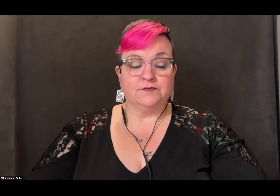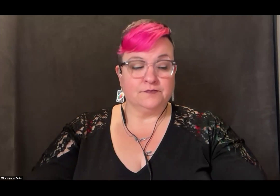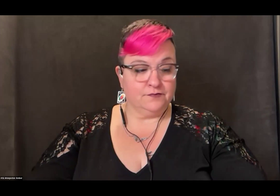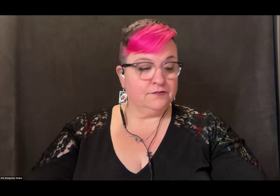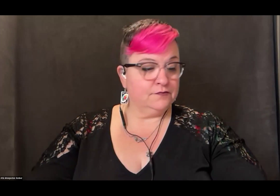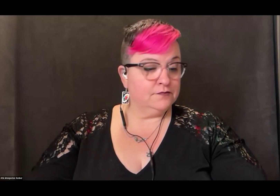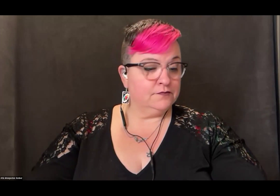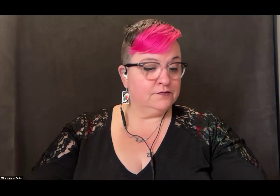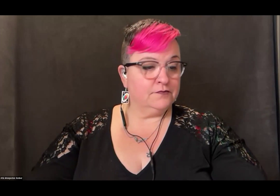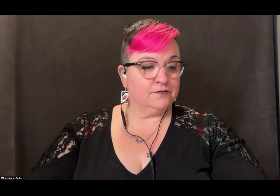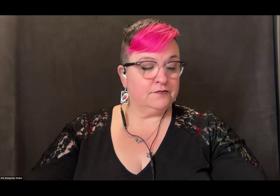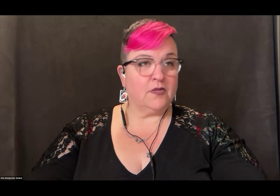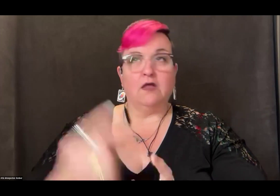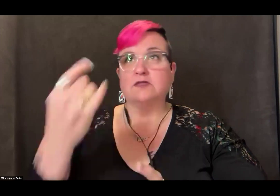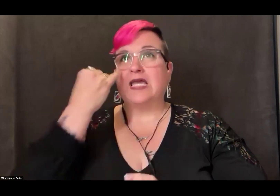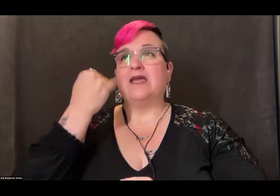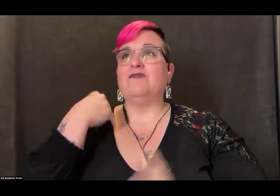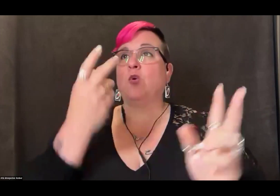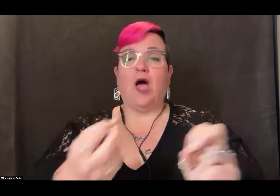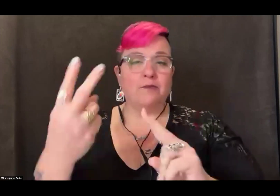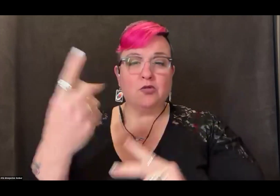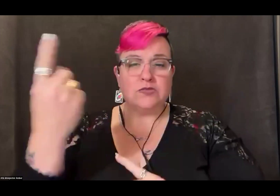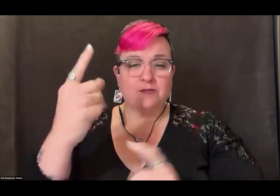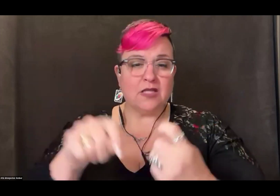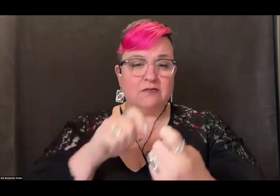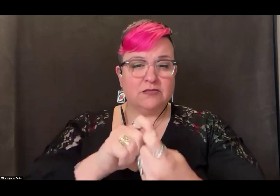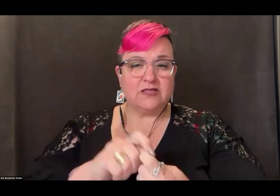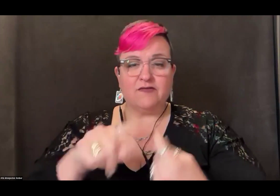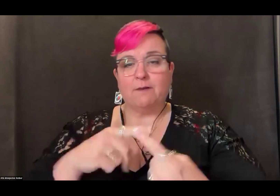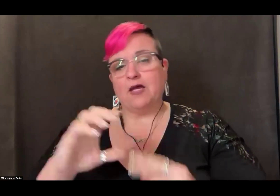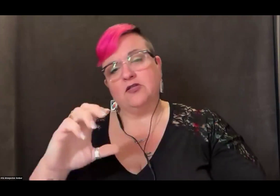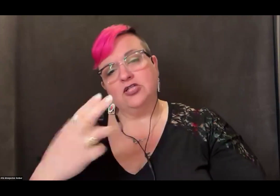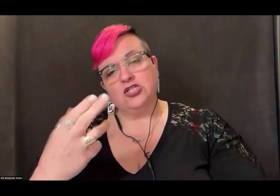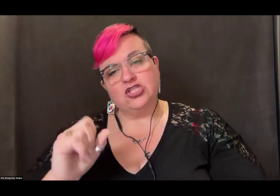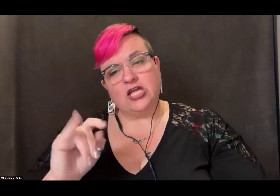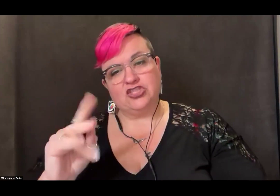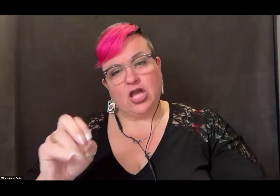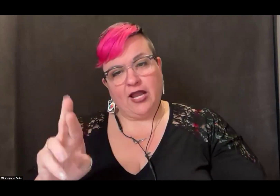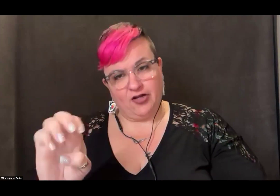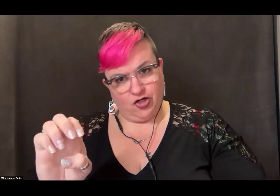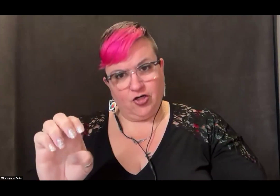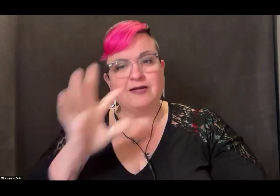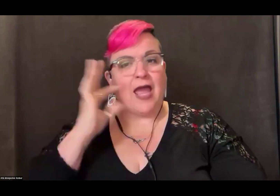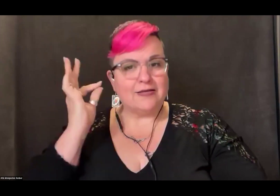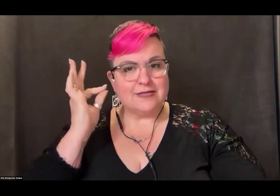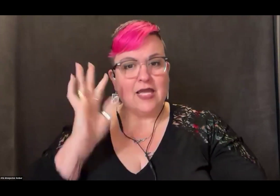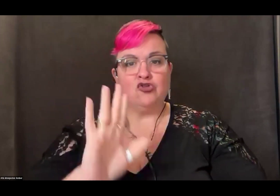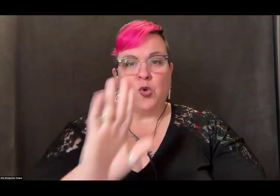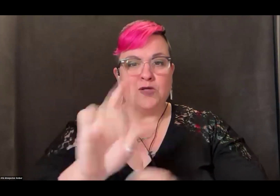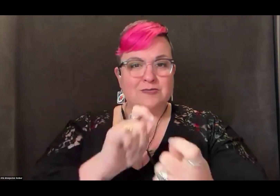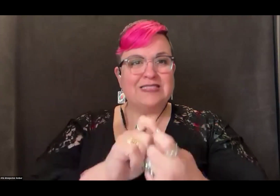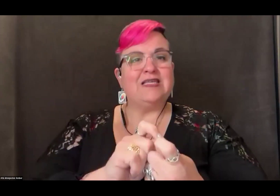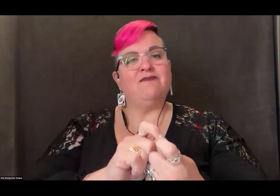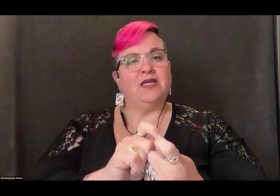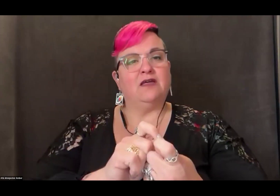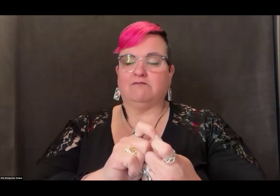you uploaded something specifically about Cheshire cats, and your specific experience with